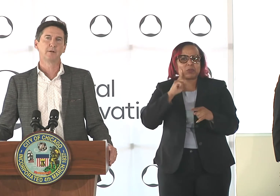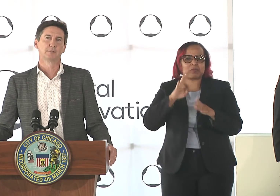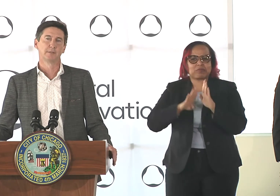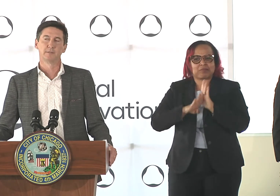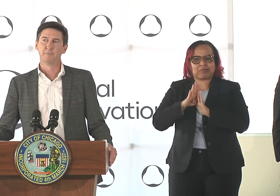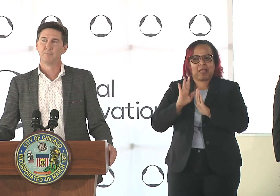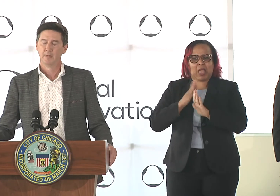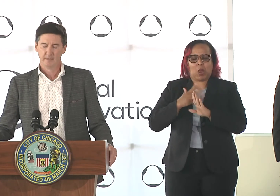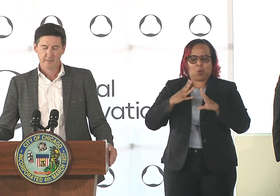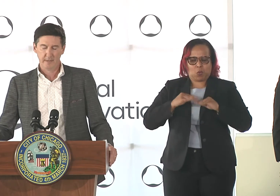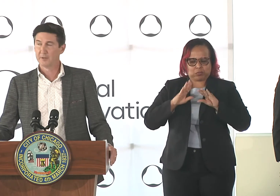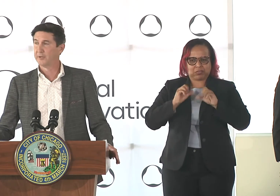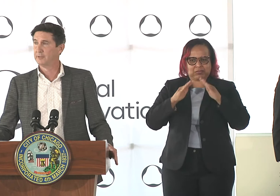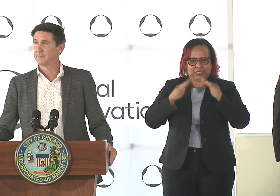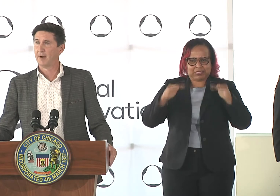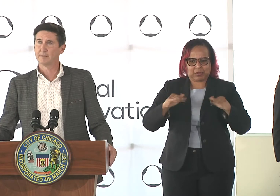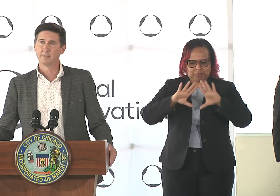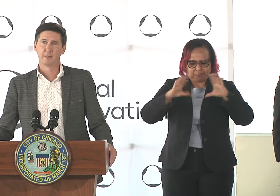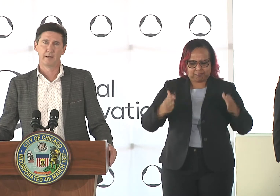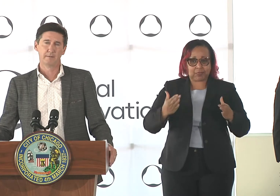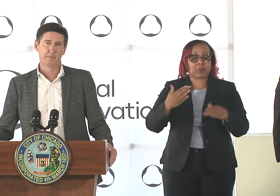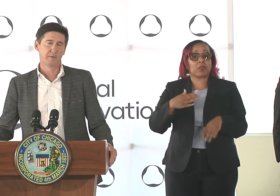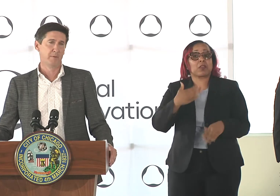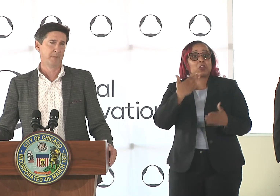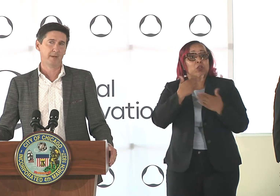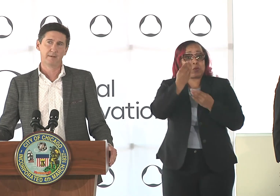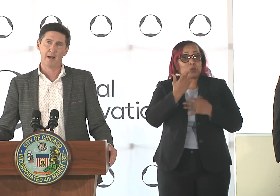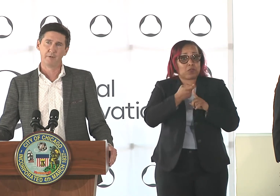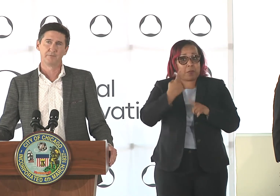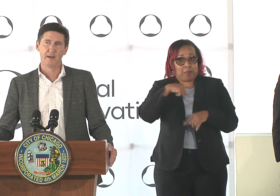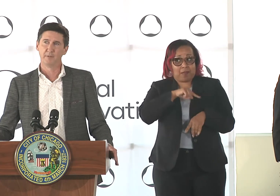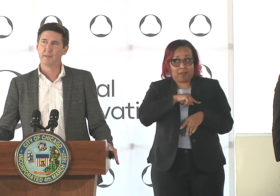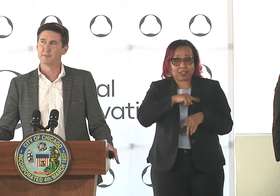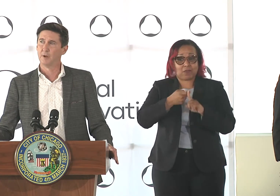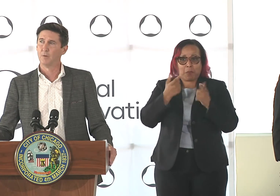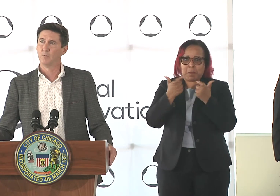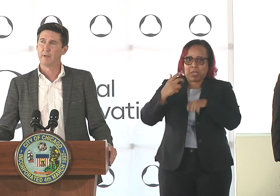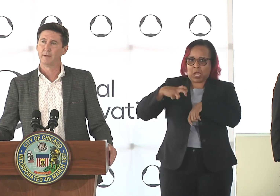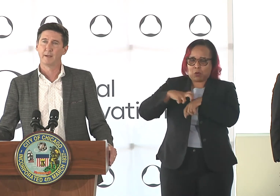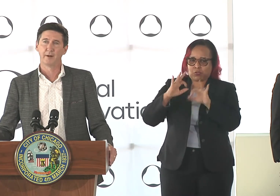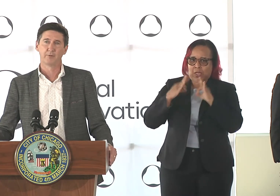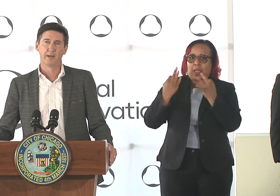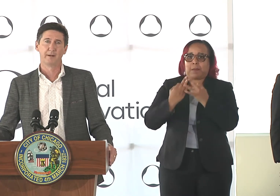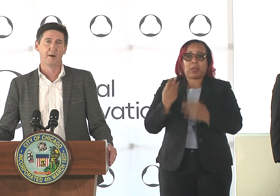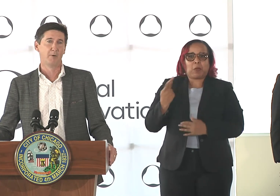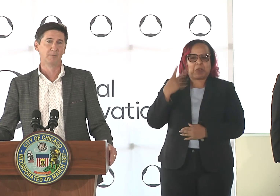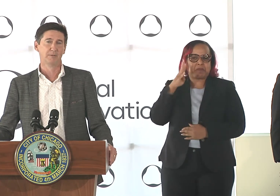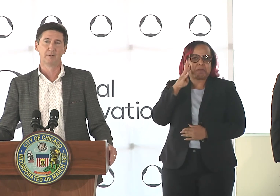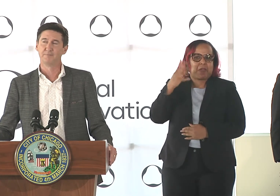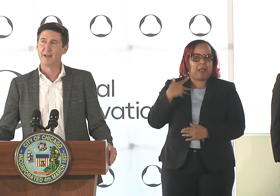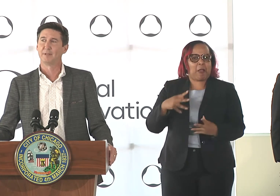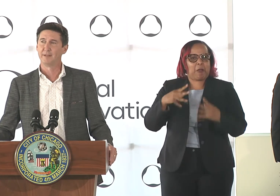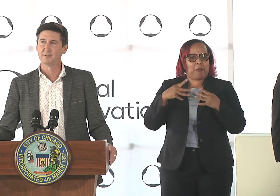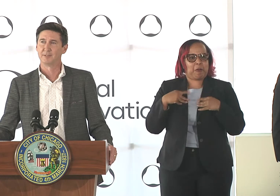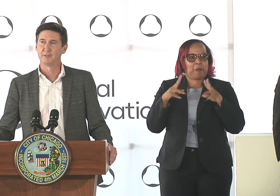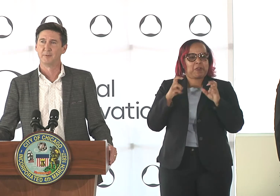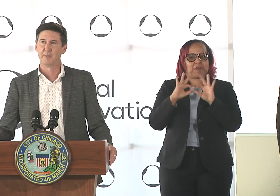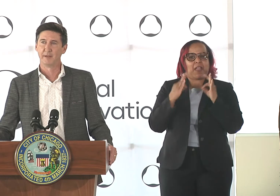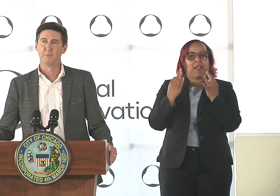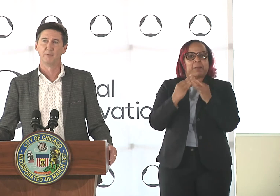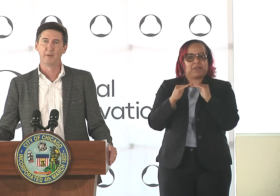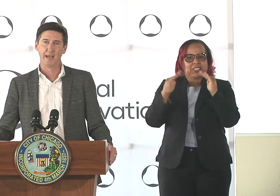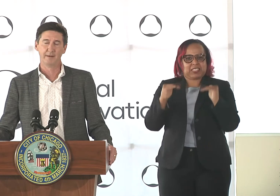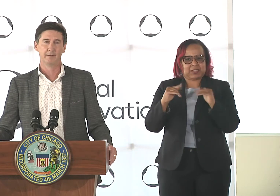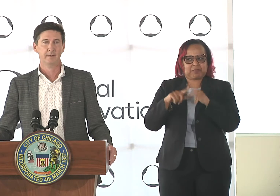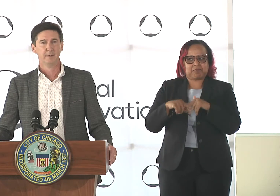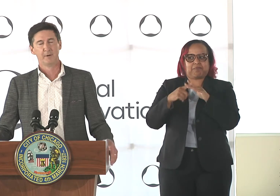own ecosystem. And the good news for us is that I'm from a big Irish family, and so we kind of created our own little family ecosystem to